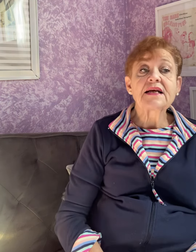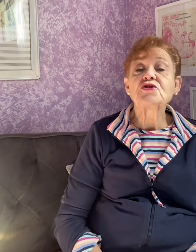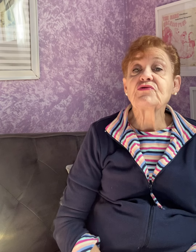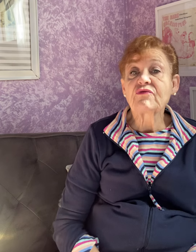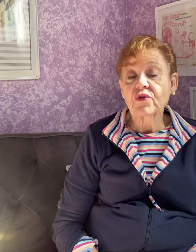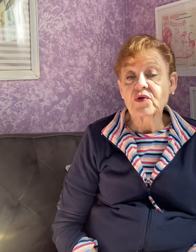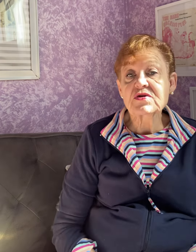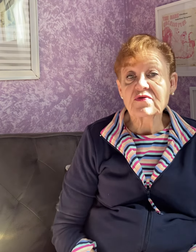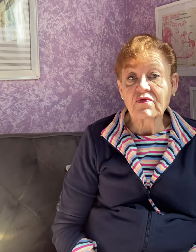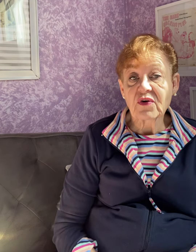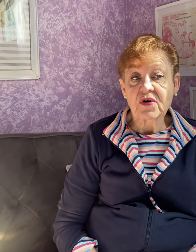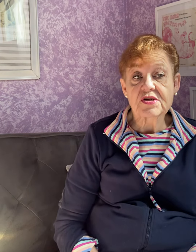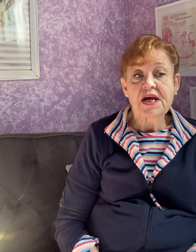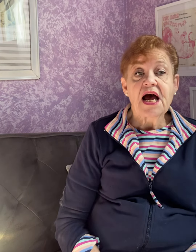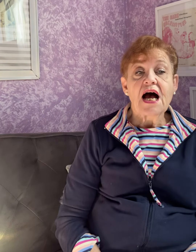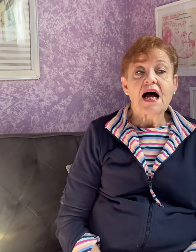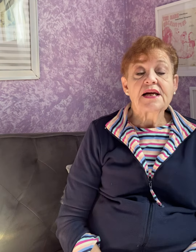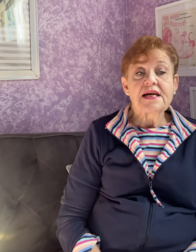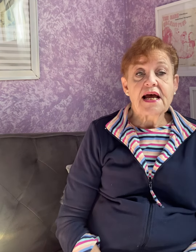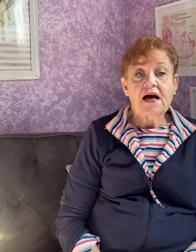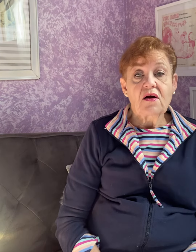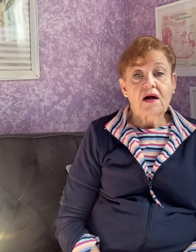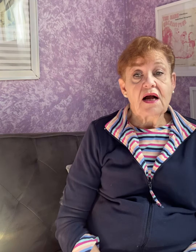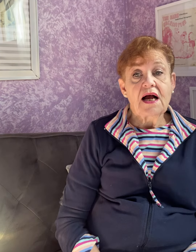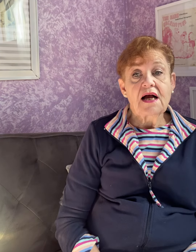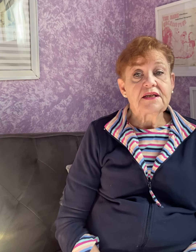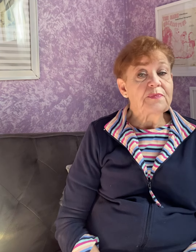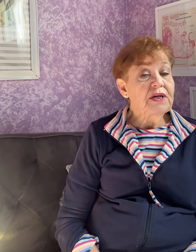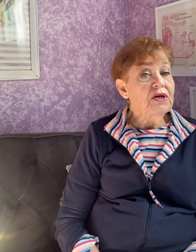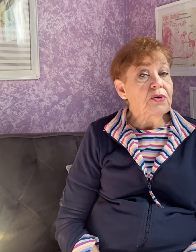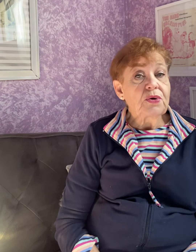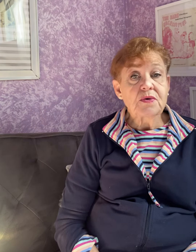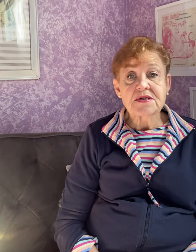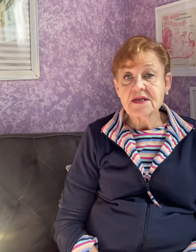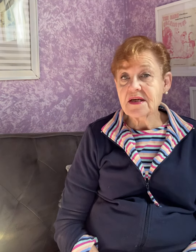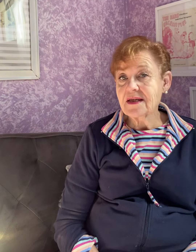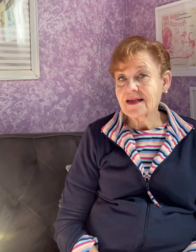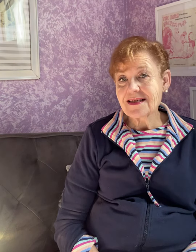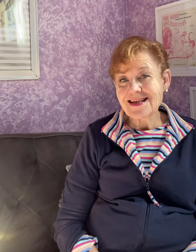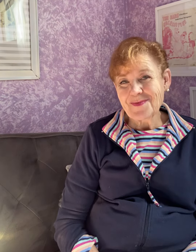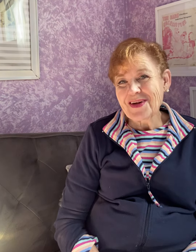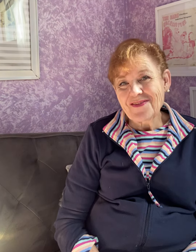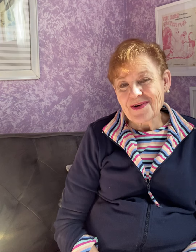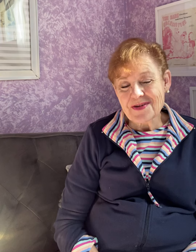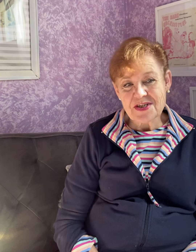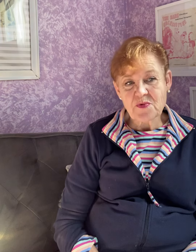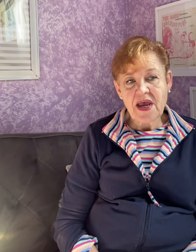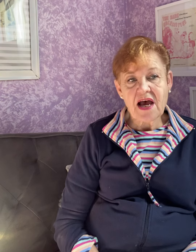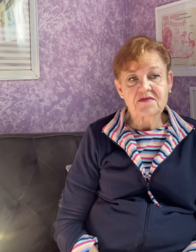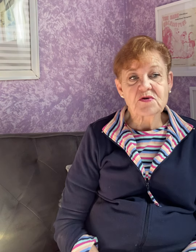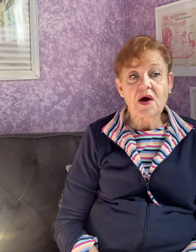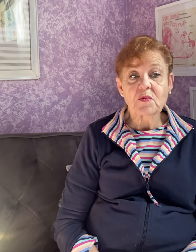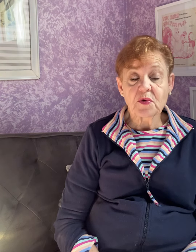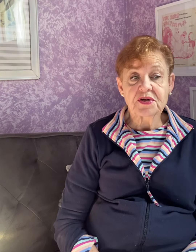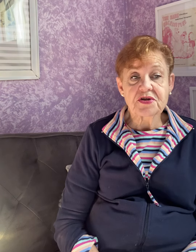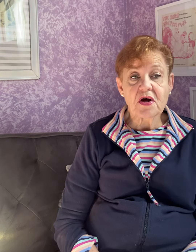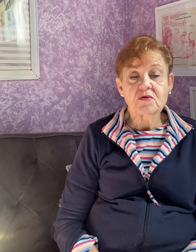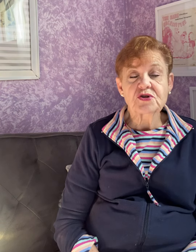your first verse. Now, depending on who's singing this, how many verses we have. So I'm going to go to the